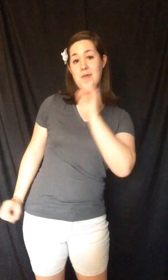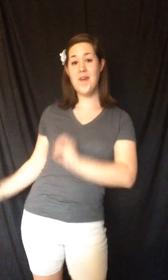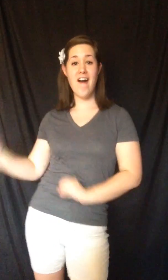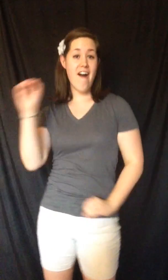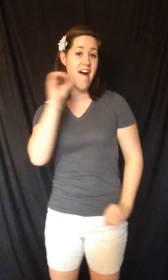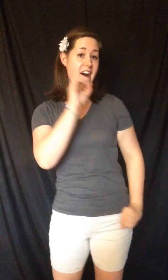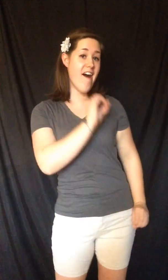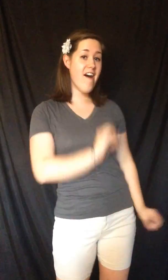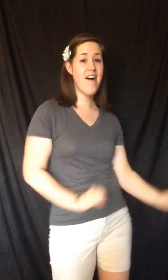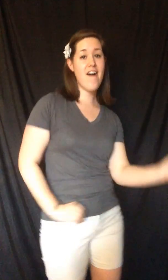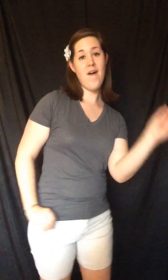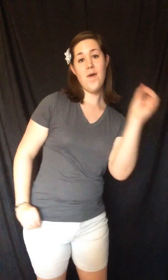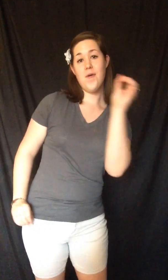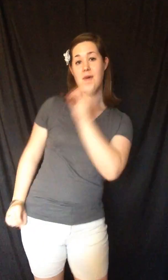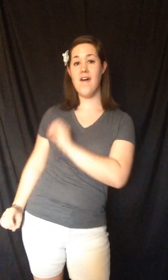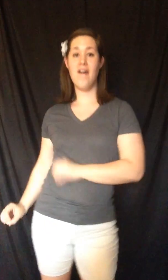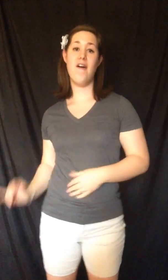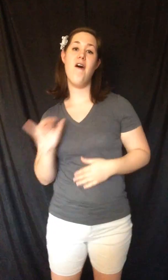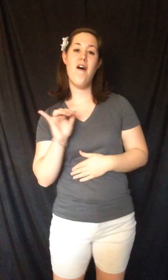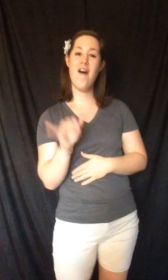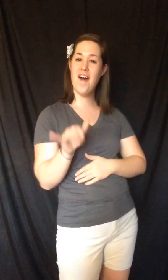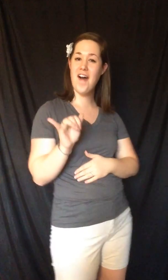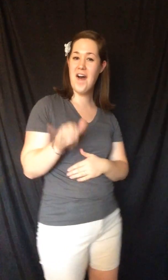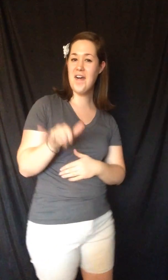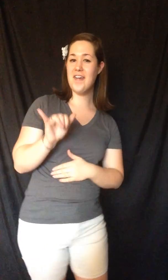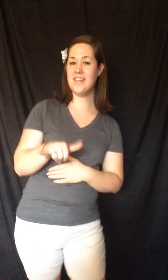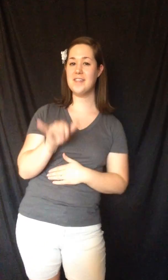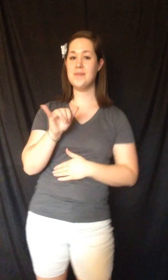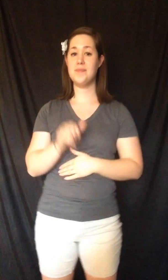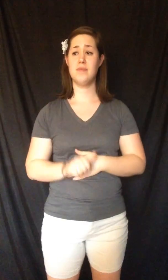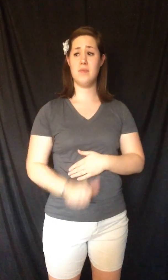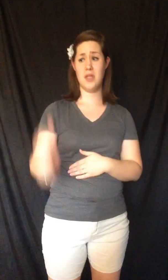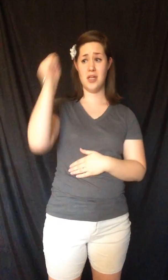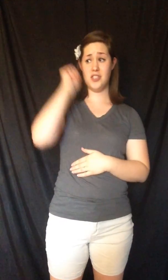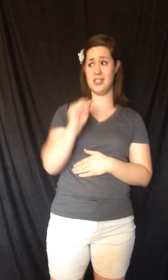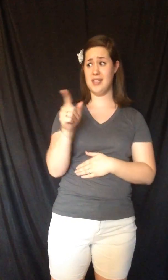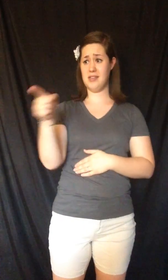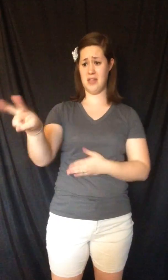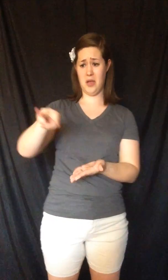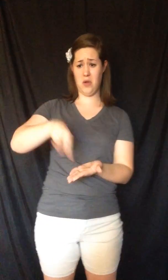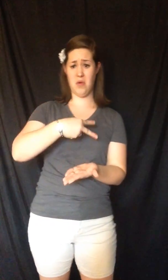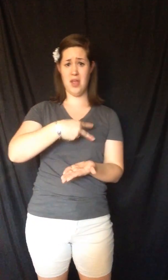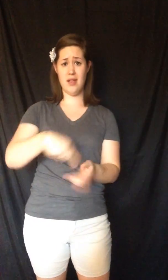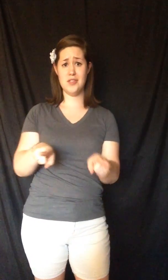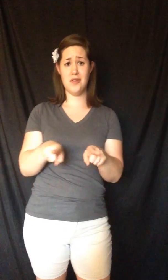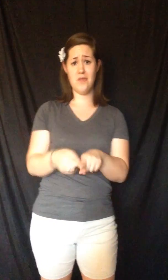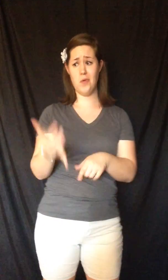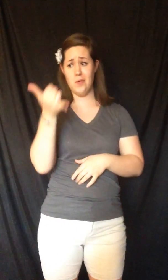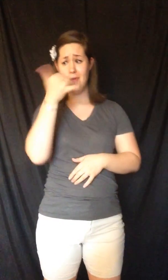whoa-oh-oh, whoa-oh, whoa-oh She's dancing like a crazy fool